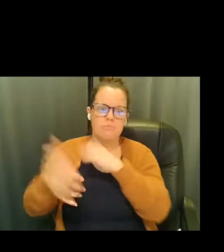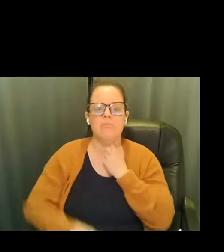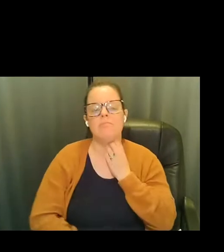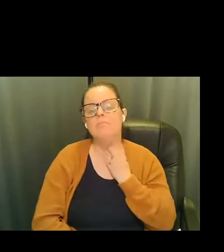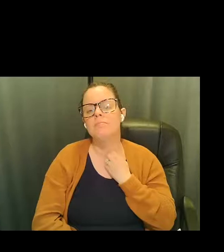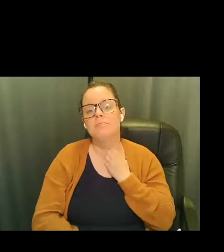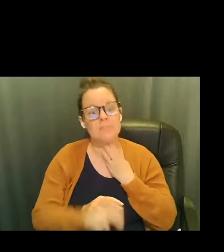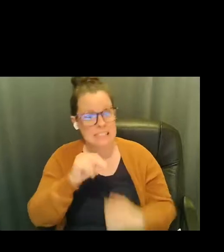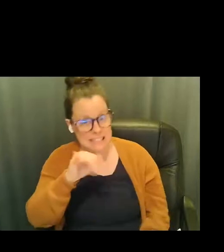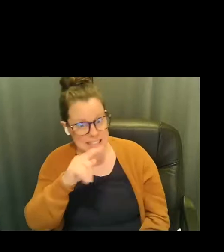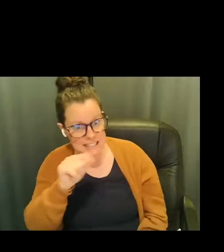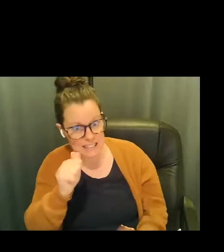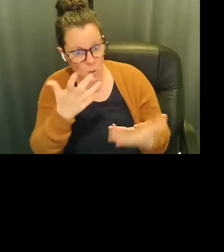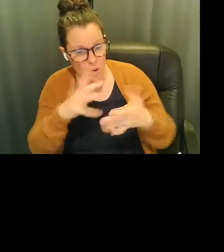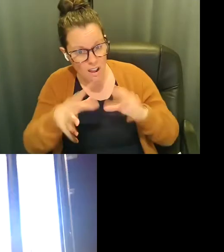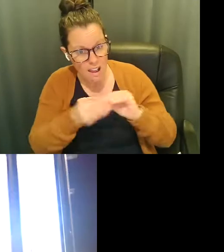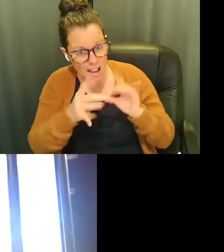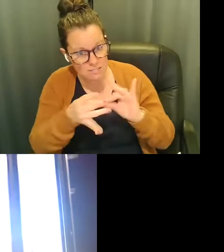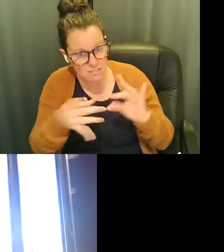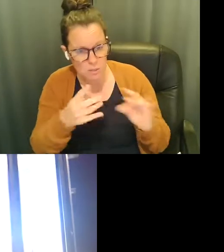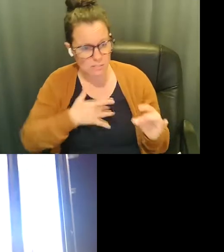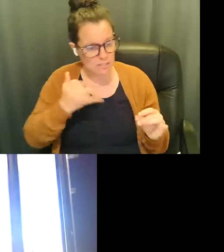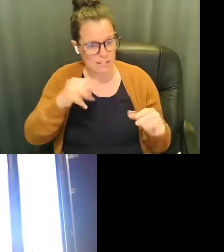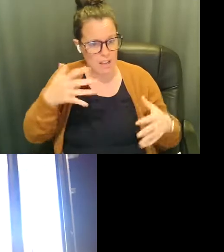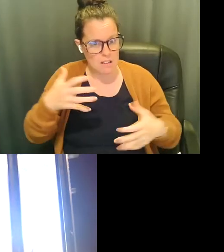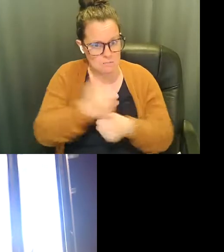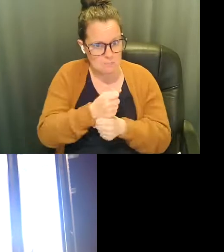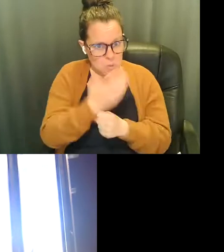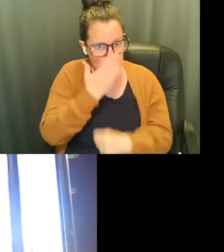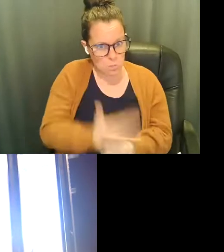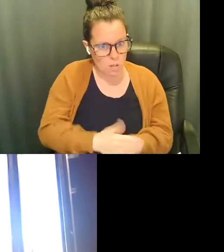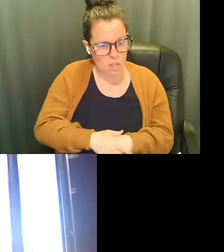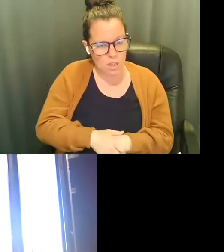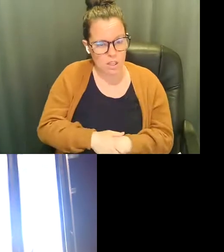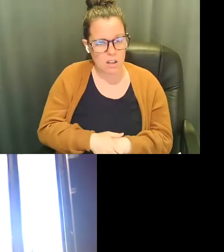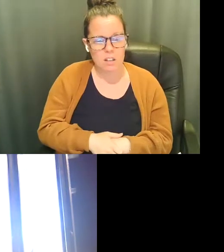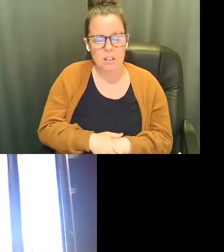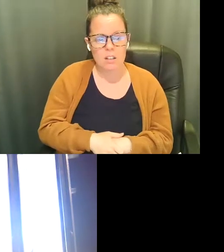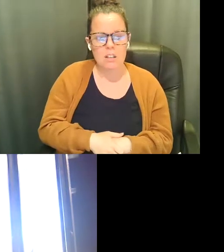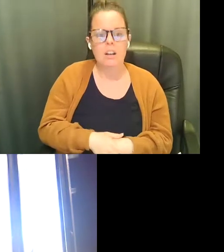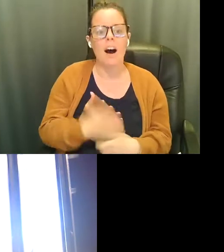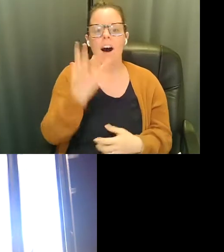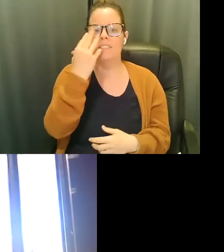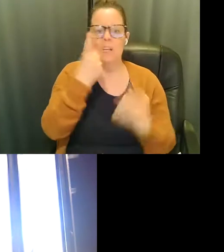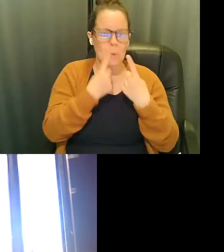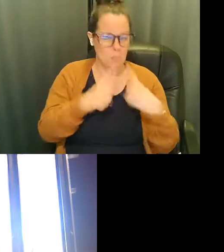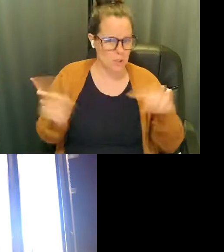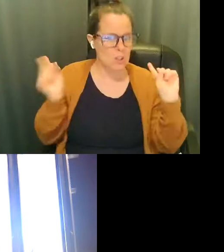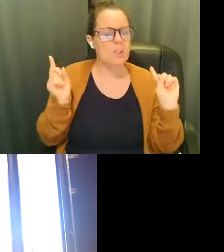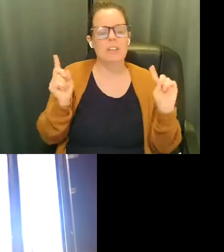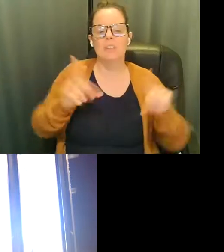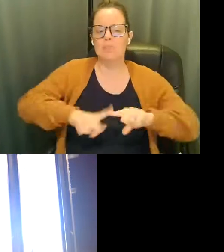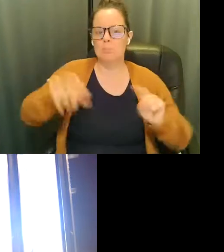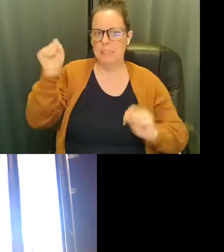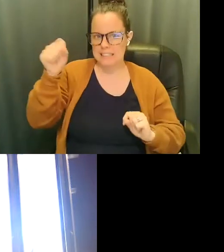Nita, did you want to add anything to that, or did that sum that up pretty well? I got my video to work, but yes, I believe all